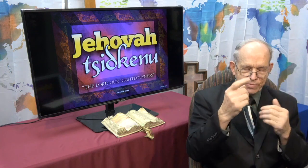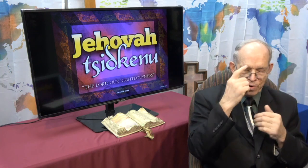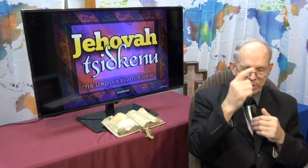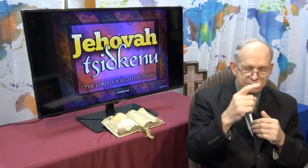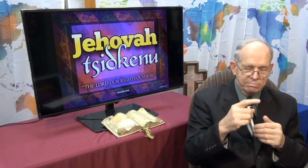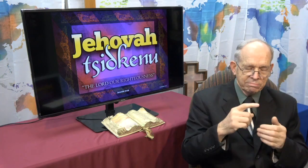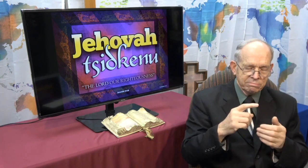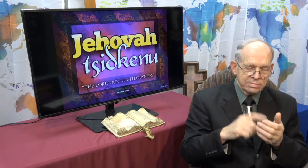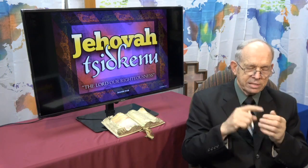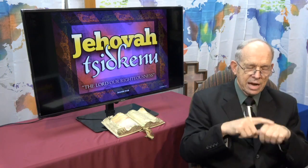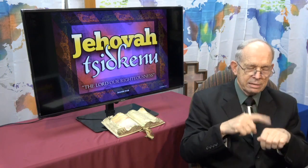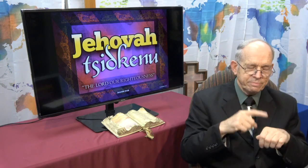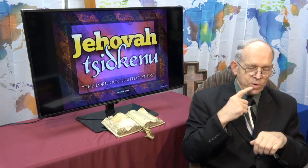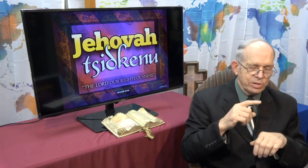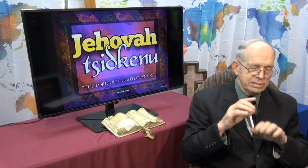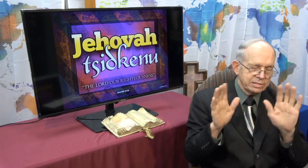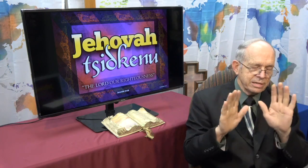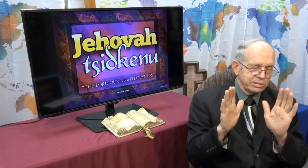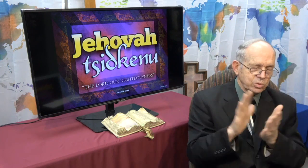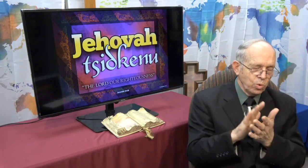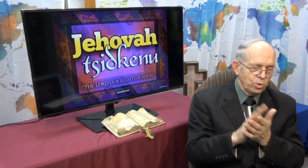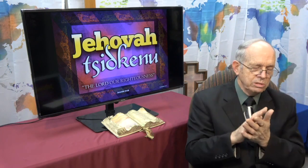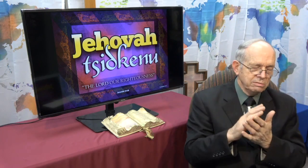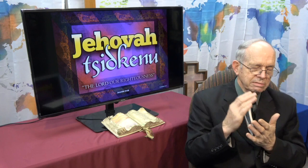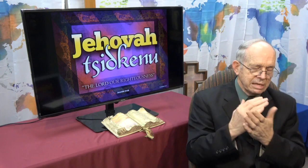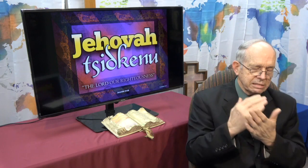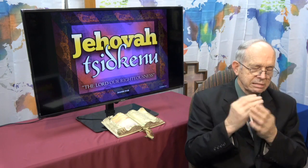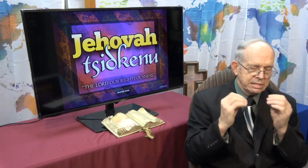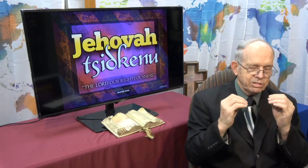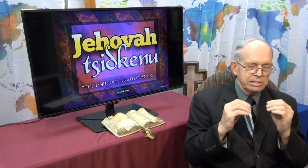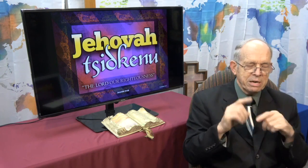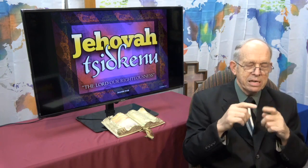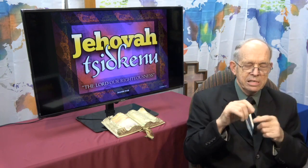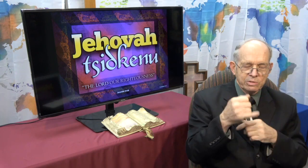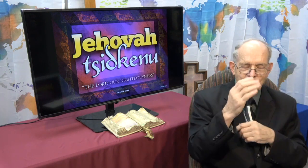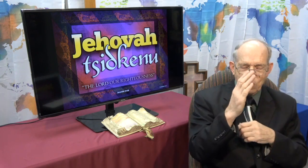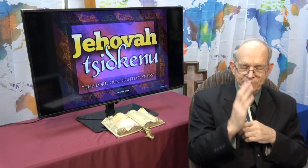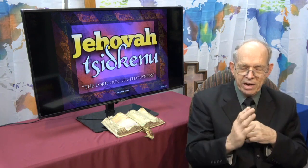for the time for telling you, not to see, but Jehovah,